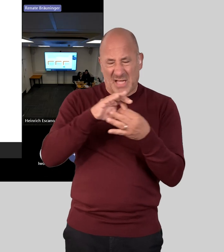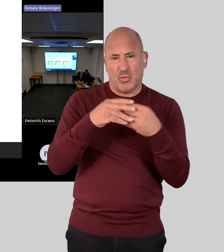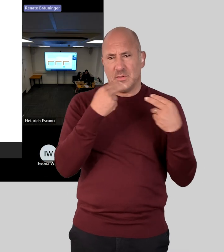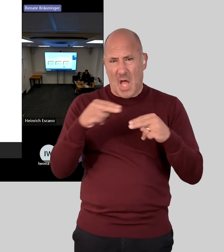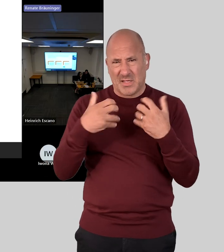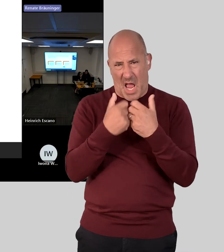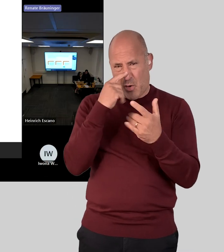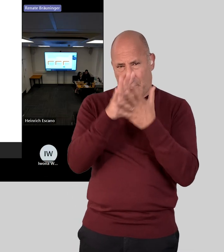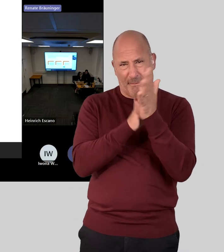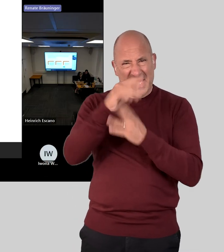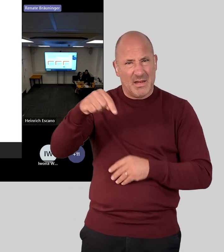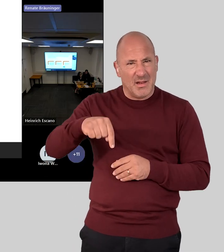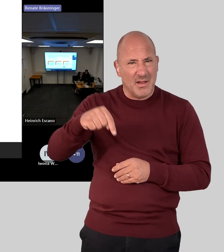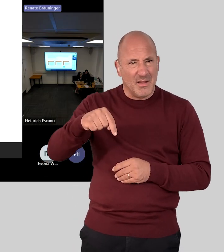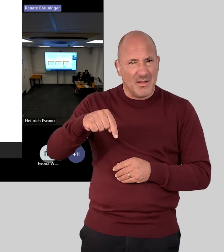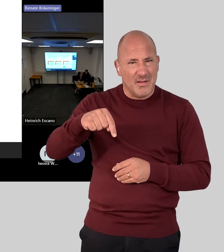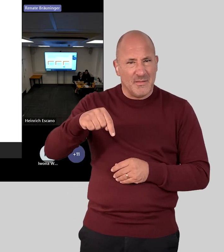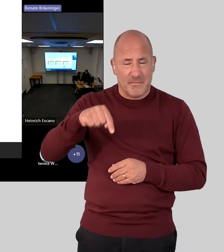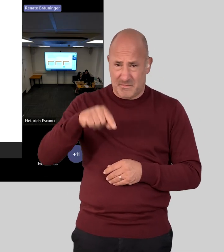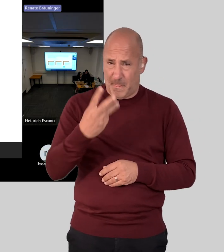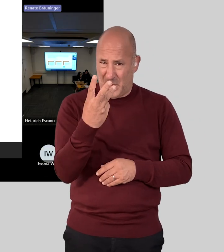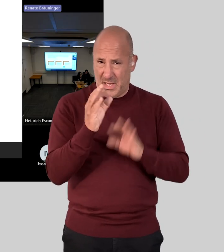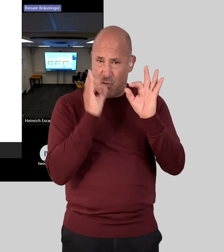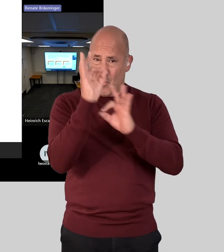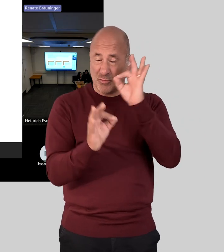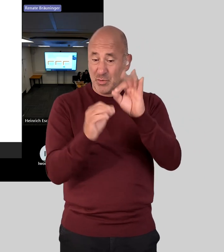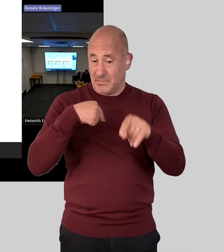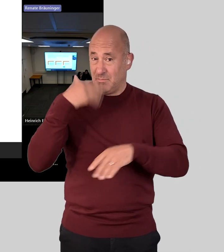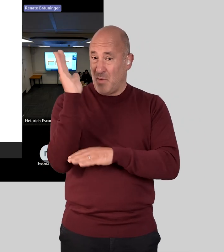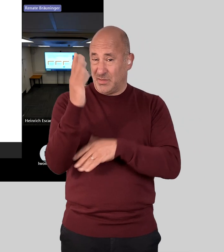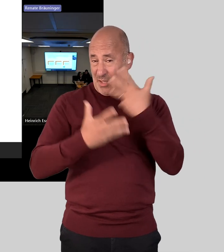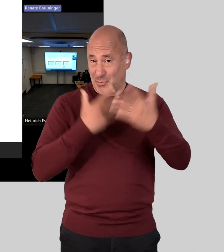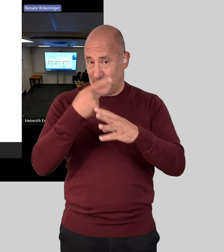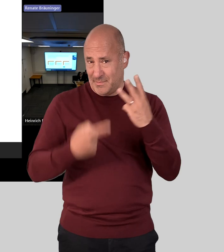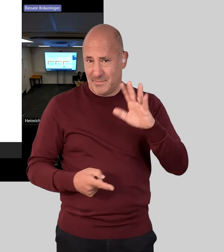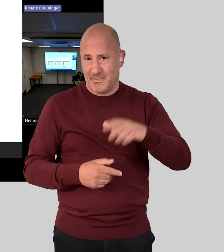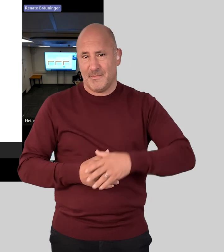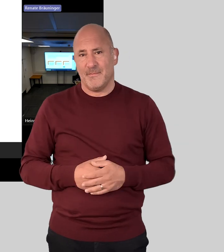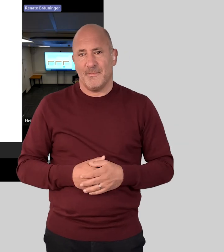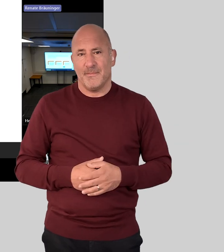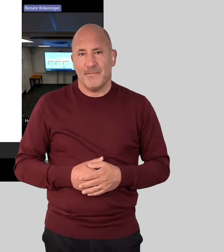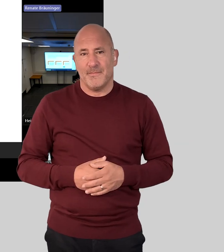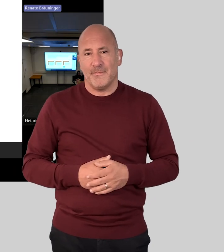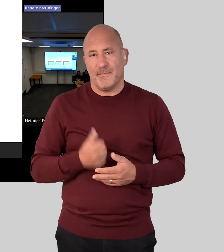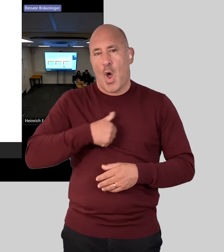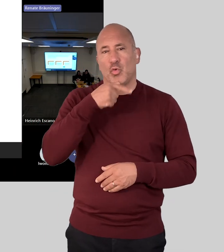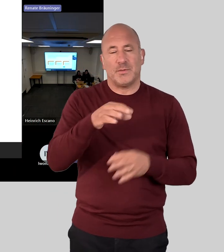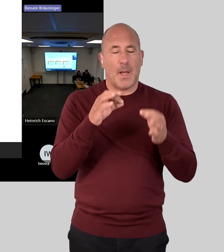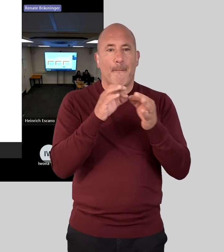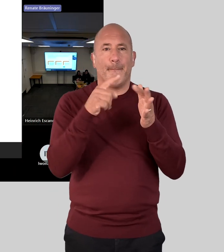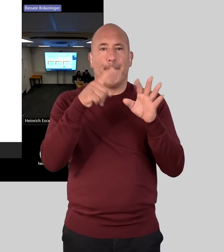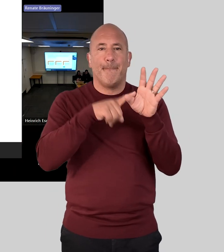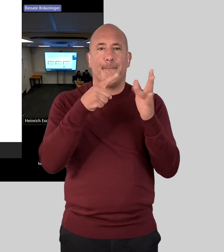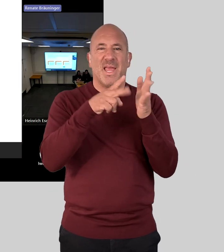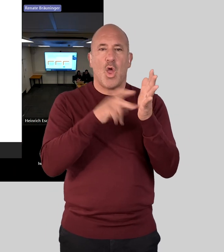and materiality regarding dance? Those are the three questions I will engage in my presentation. I